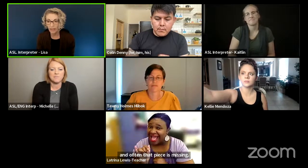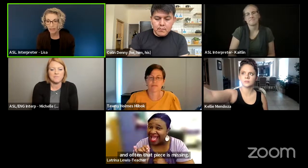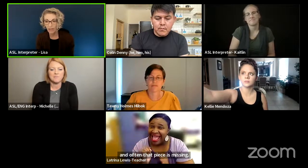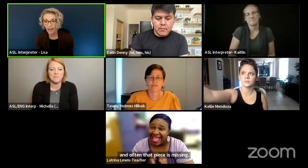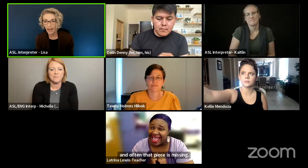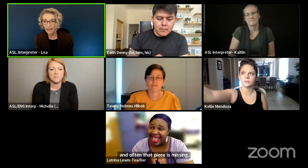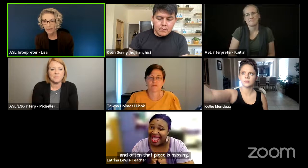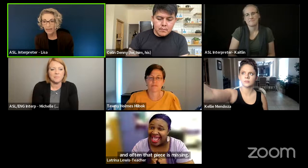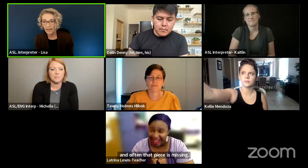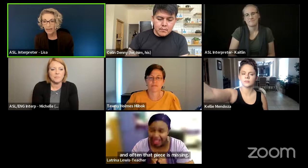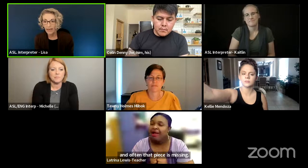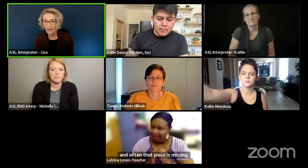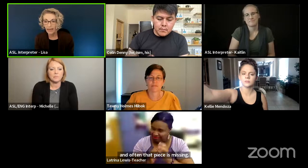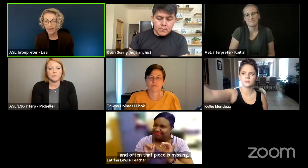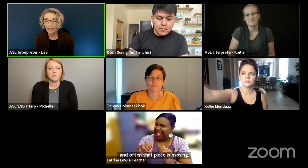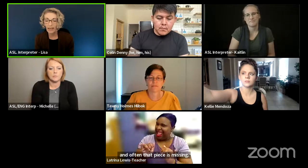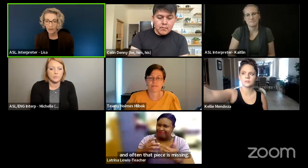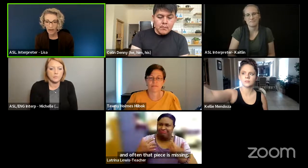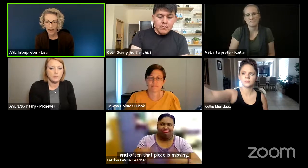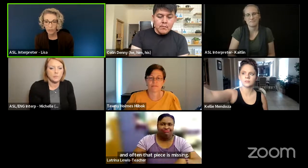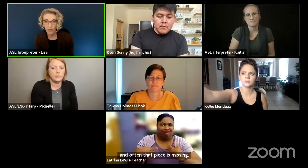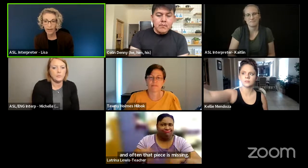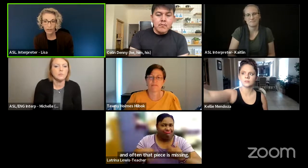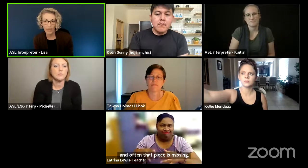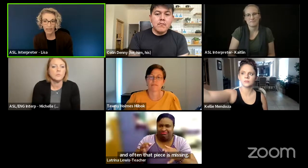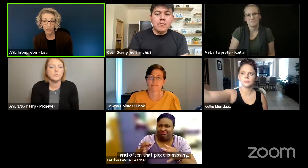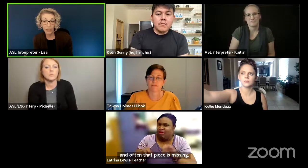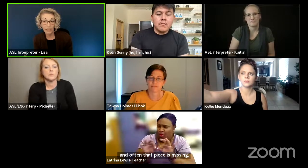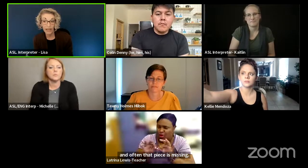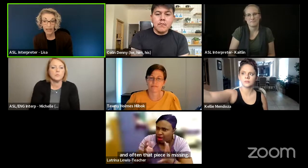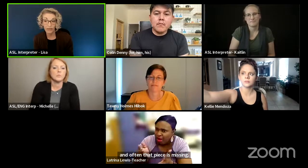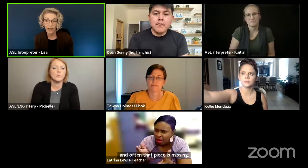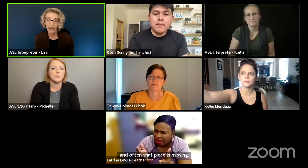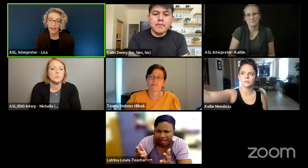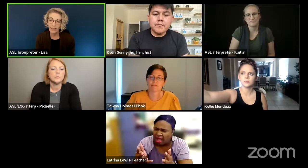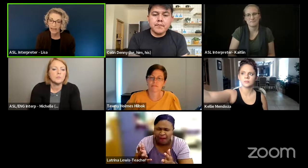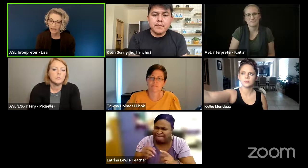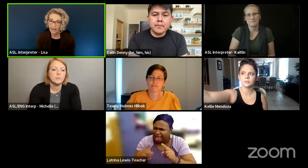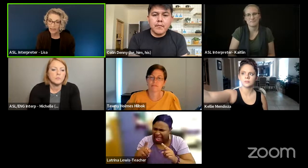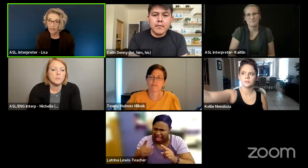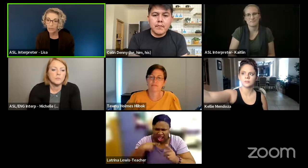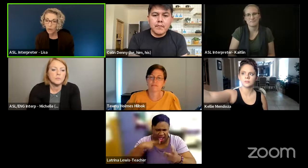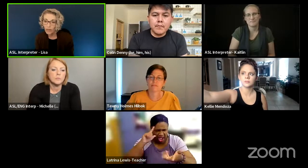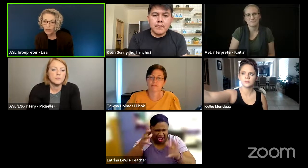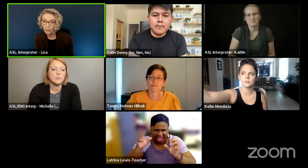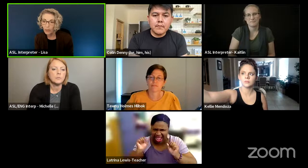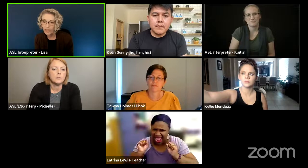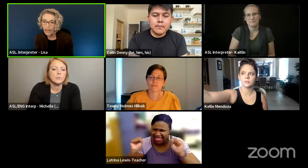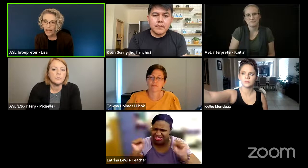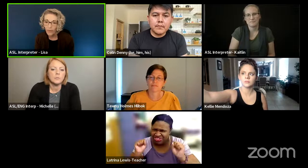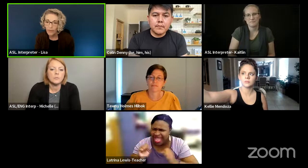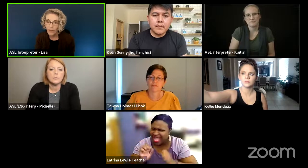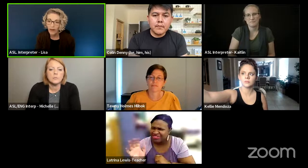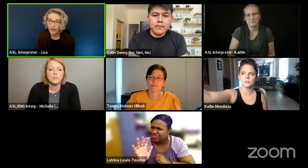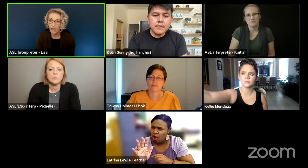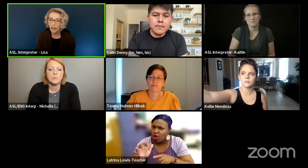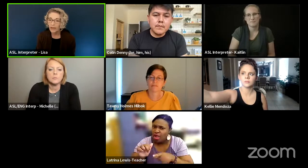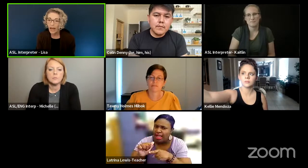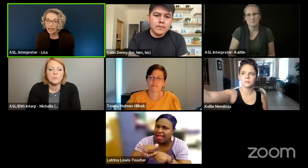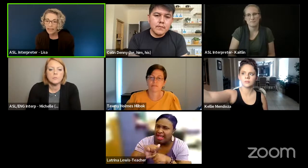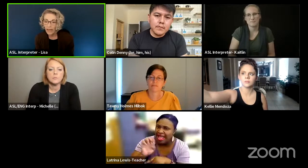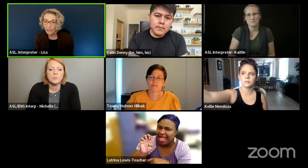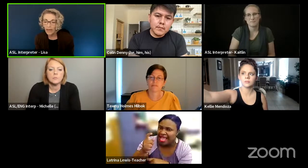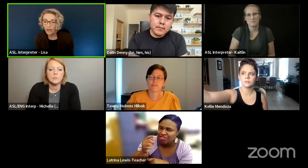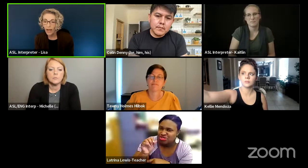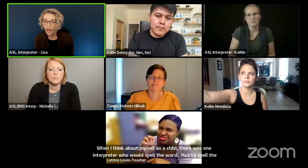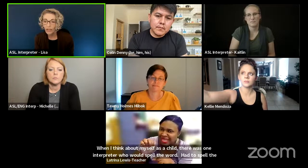exercise, exercise. And would ask what exercise looks like, right? I think that that's important, putting that out there. But a